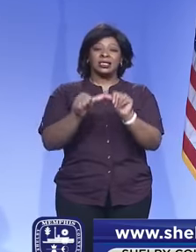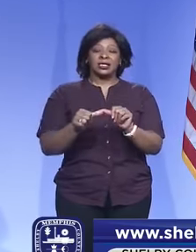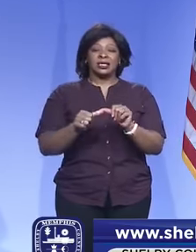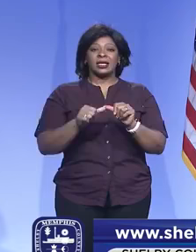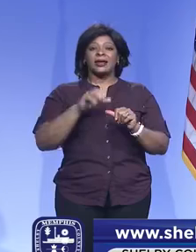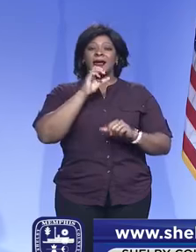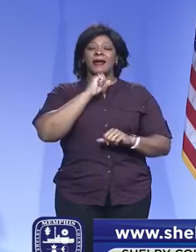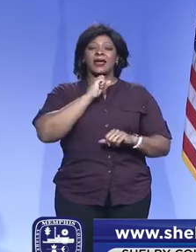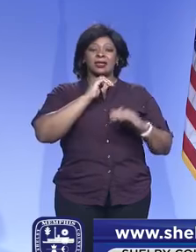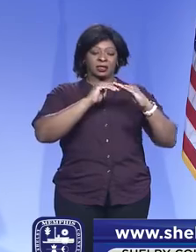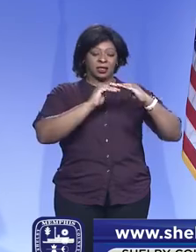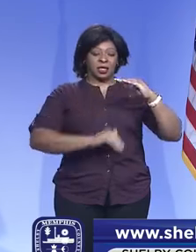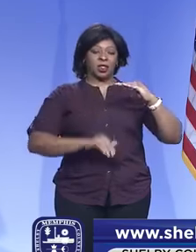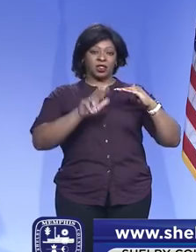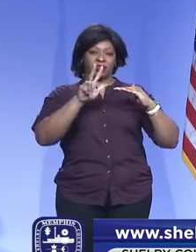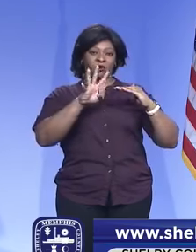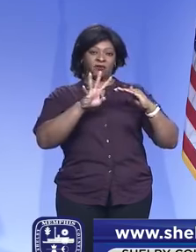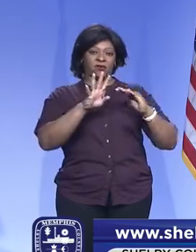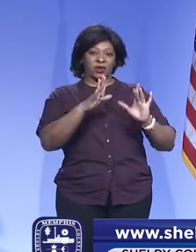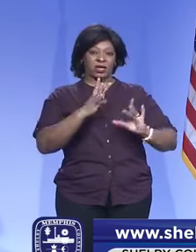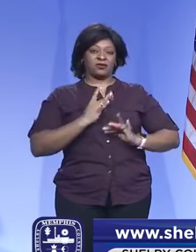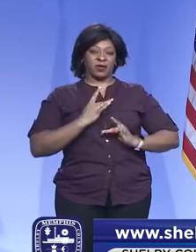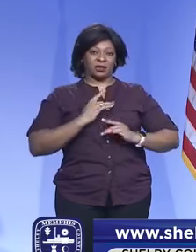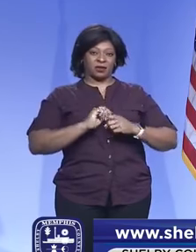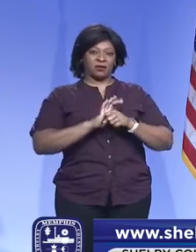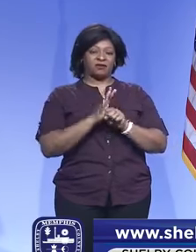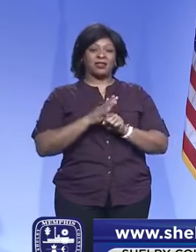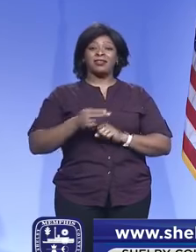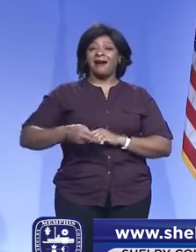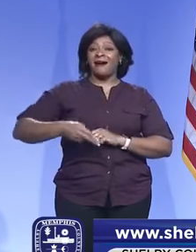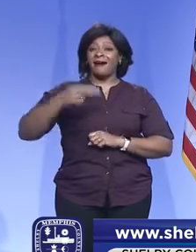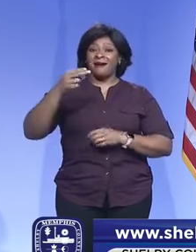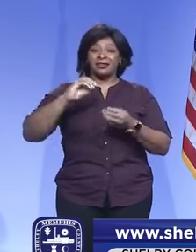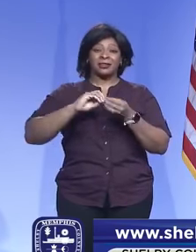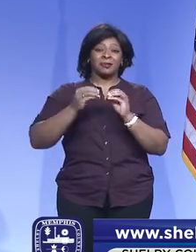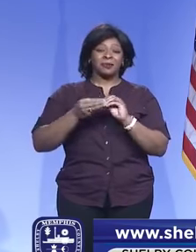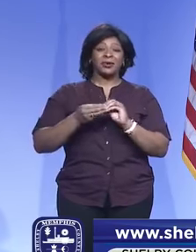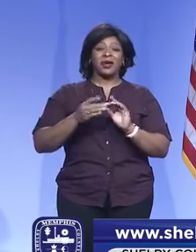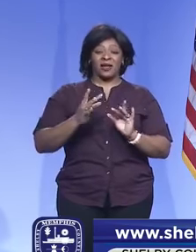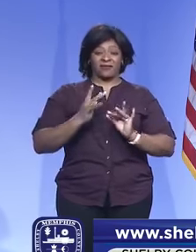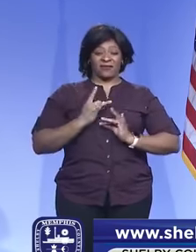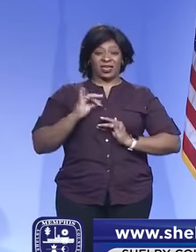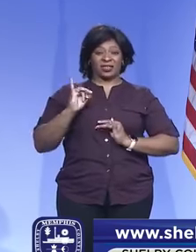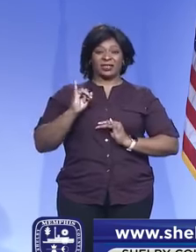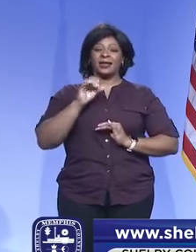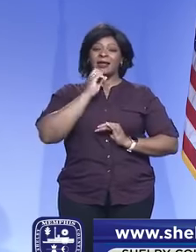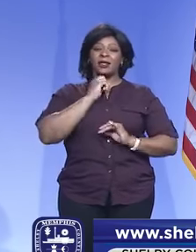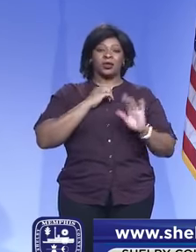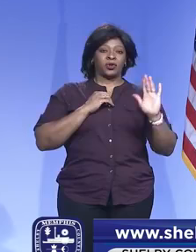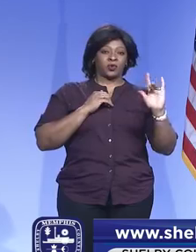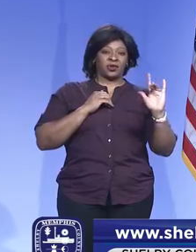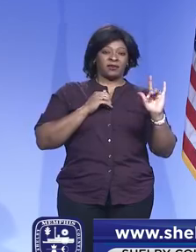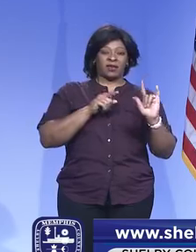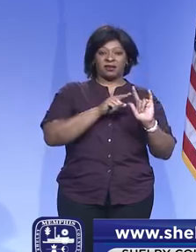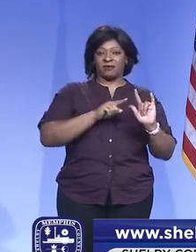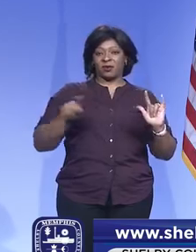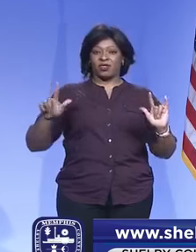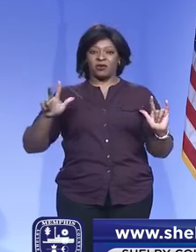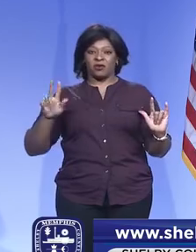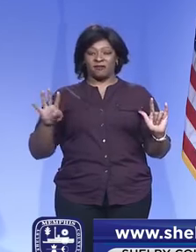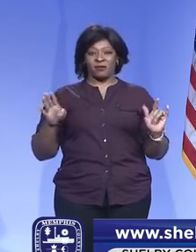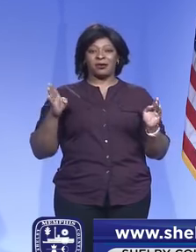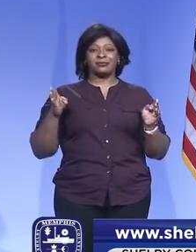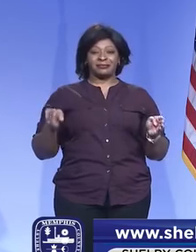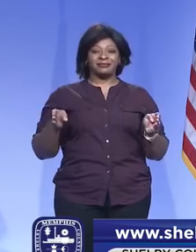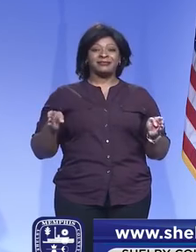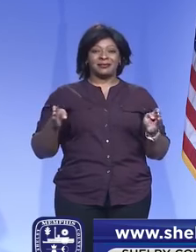under 34 years of age, but the highest group with infection are those from 25 to 34.